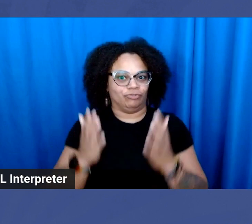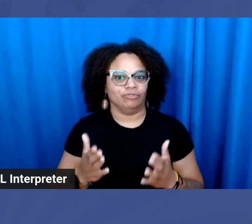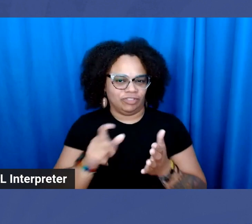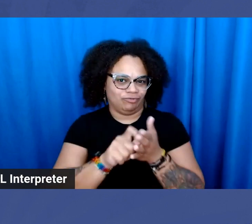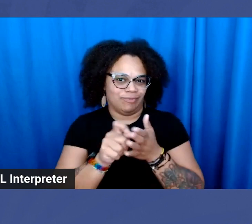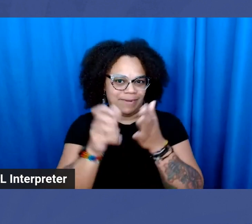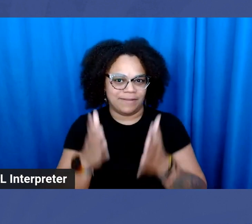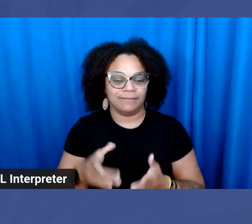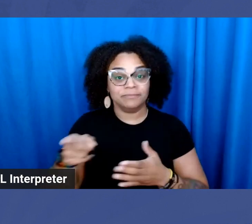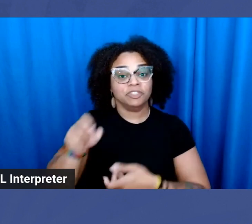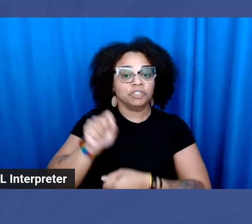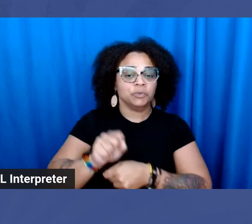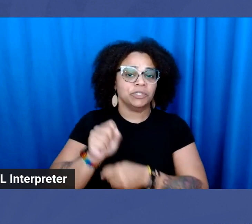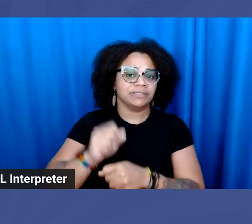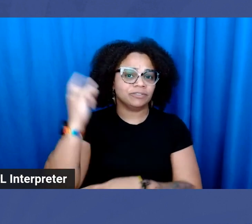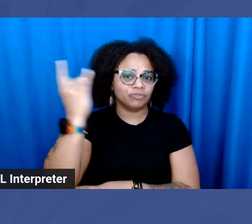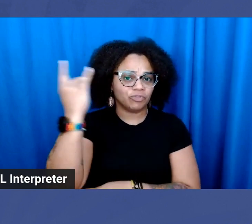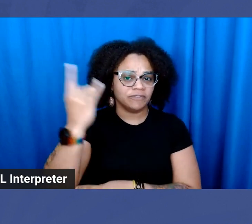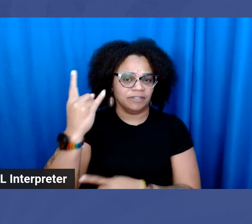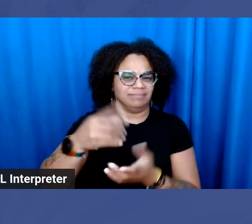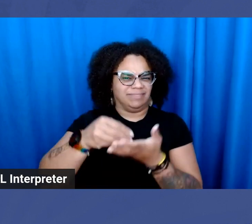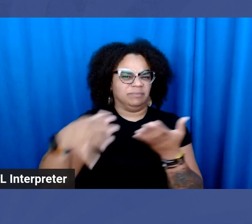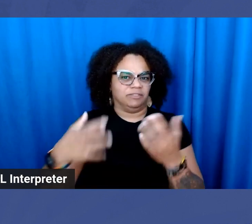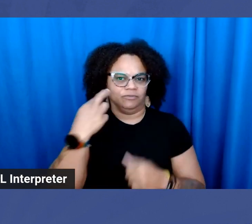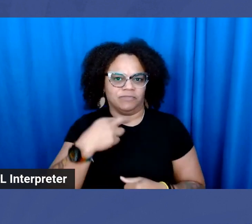server at a high-end restaurant downtown.